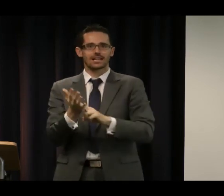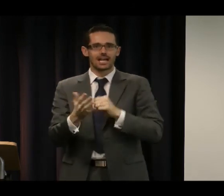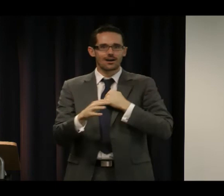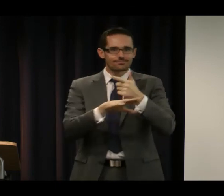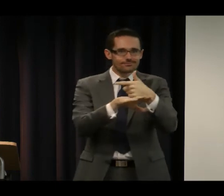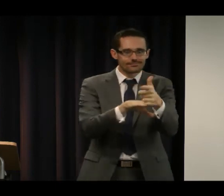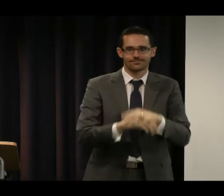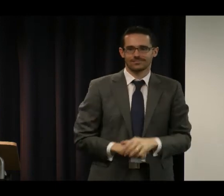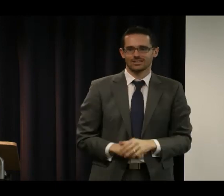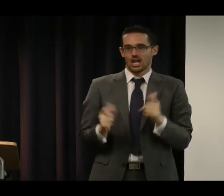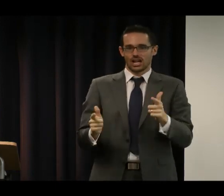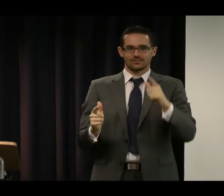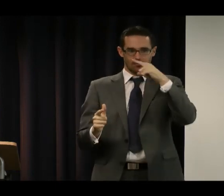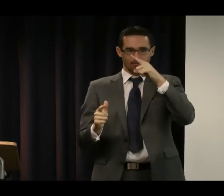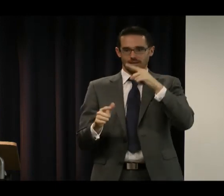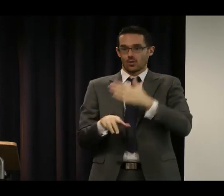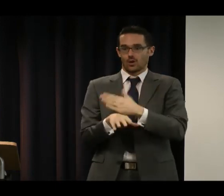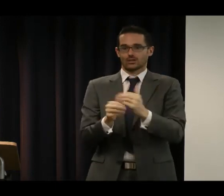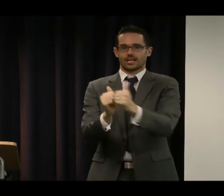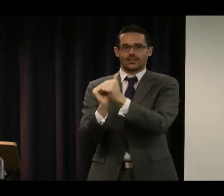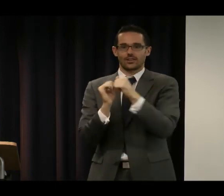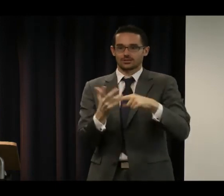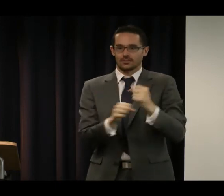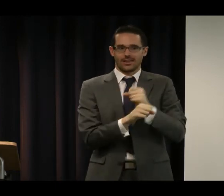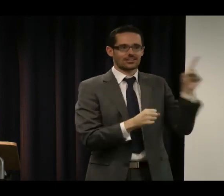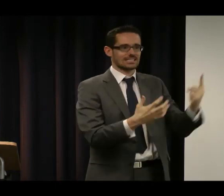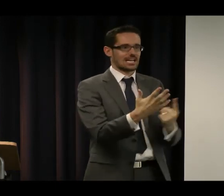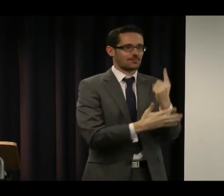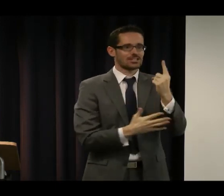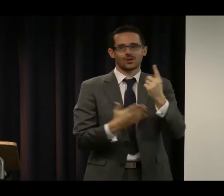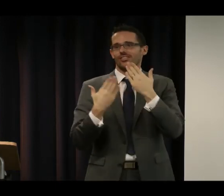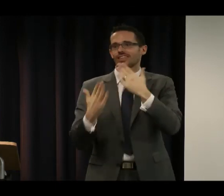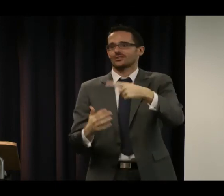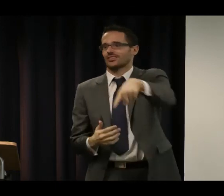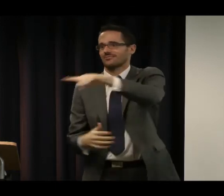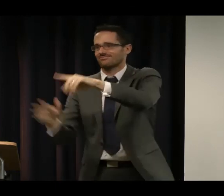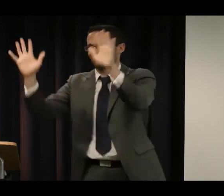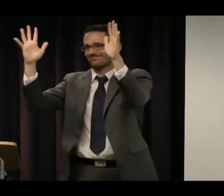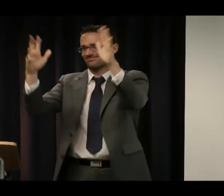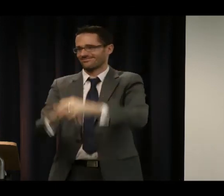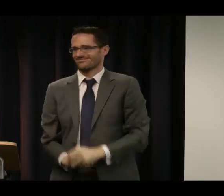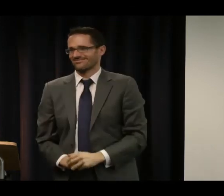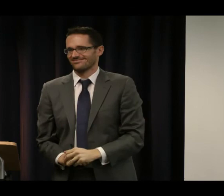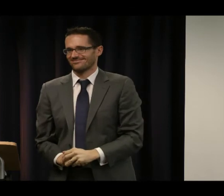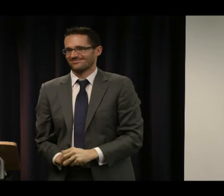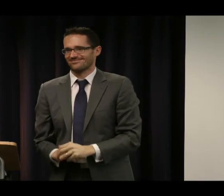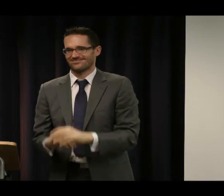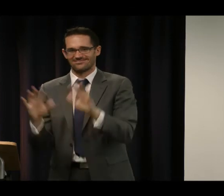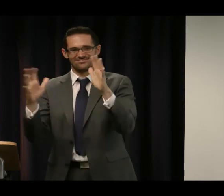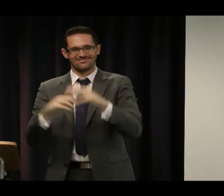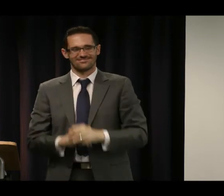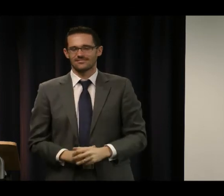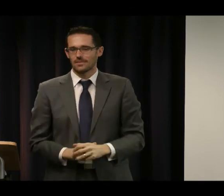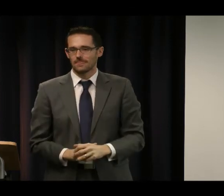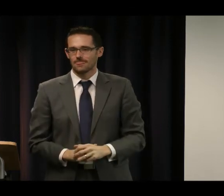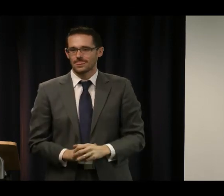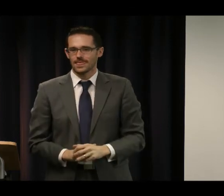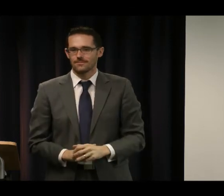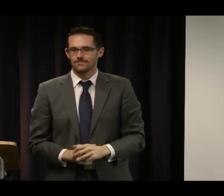consultant, Ben, our filmer. There's a lot of people who work together to make this video happen, so I'd like to present my thanks